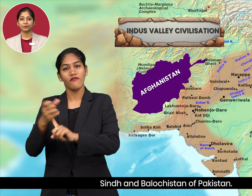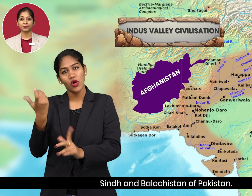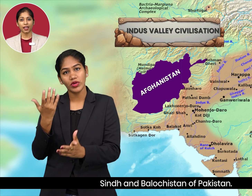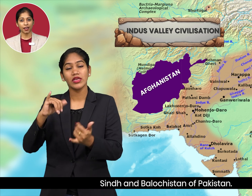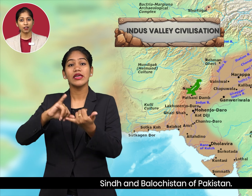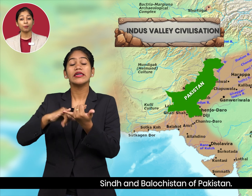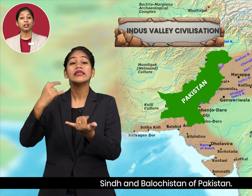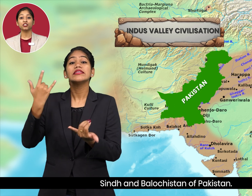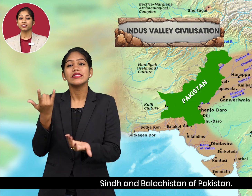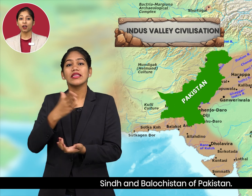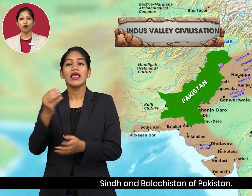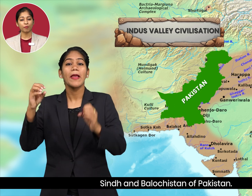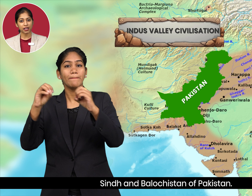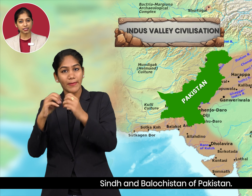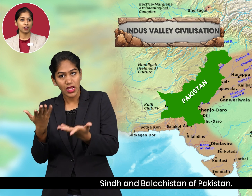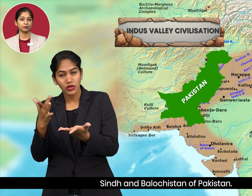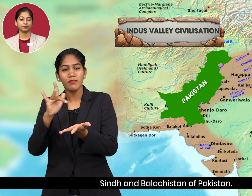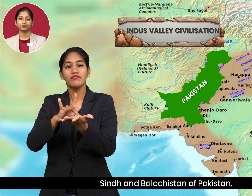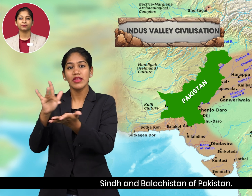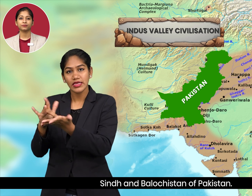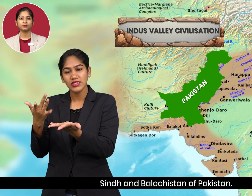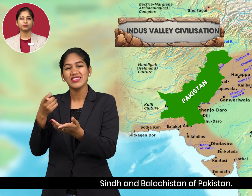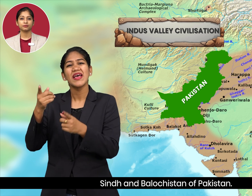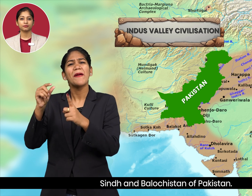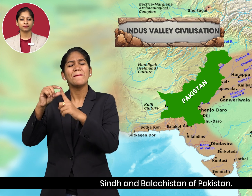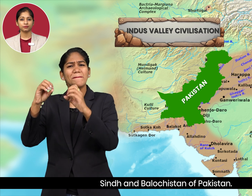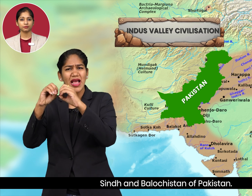Sindh, and Balochistan of Pakistan.